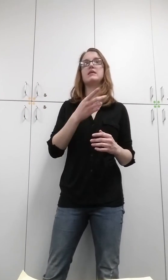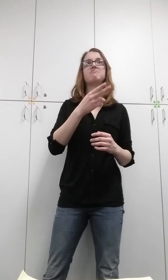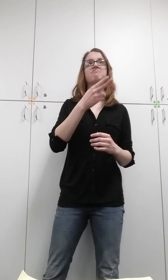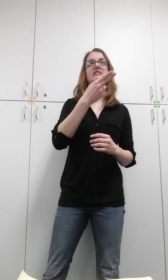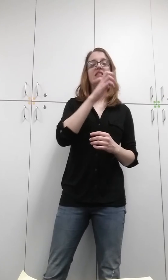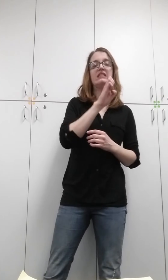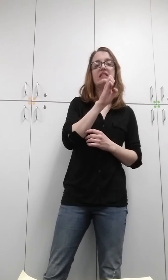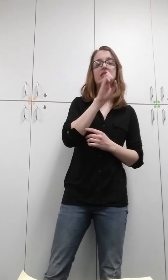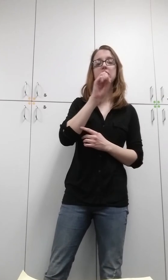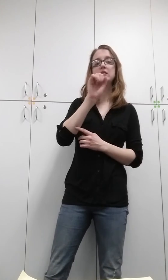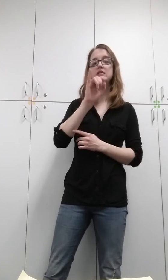to back off,